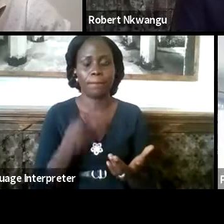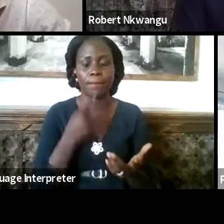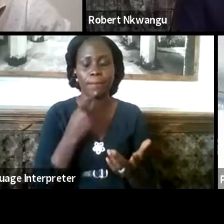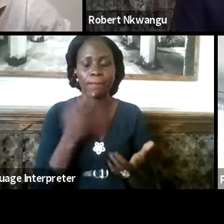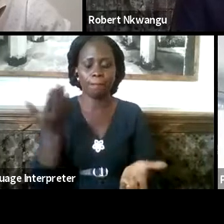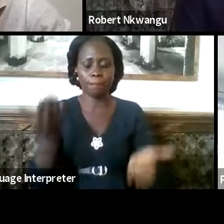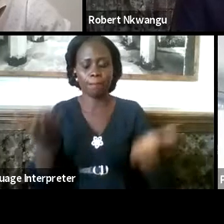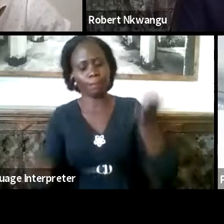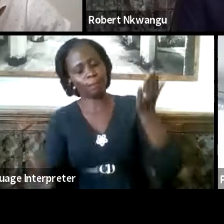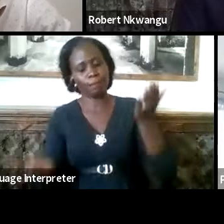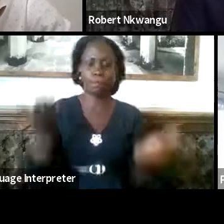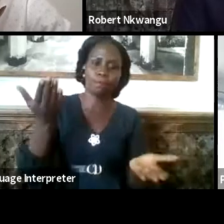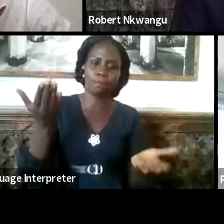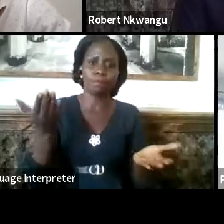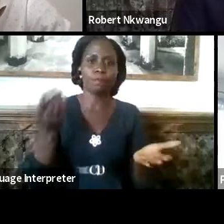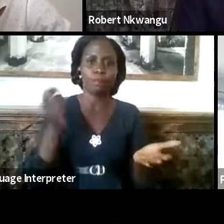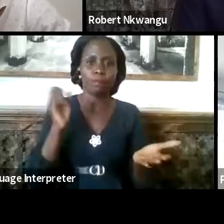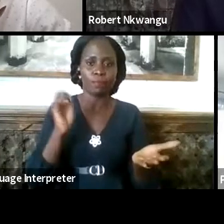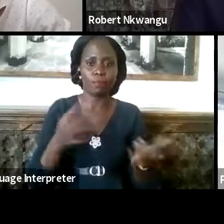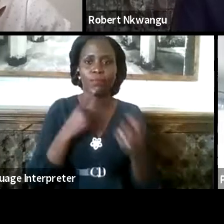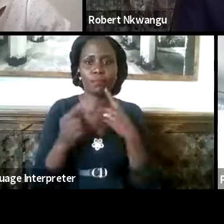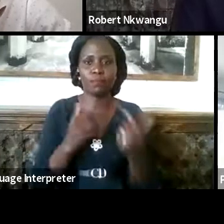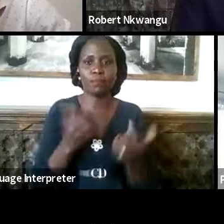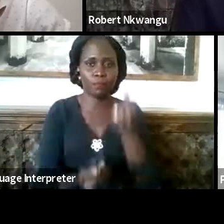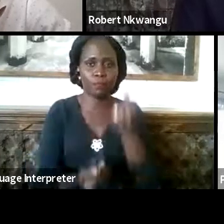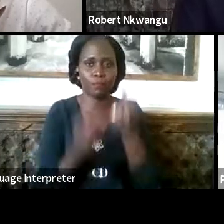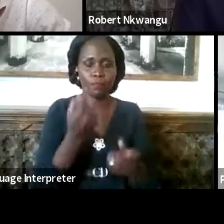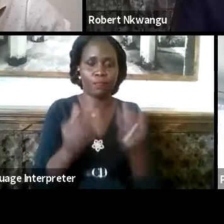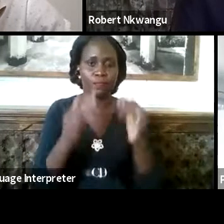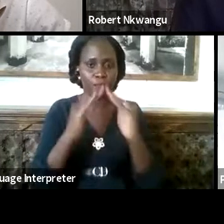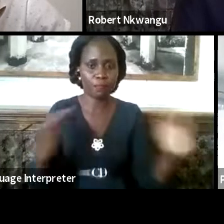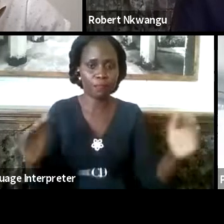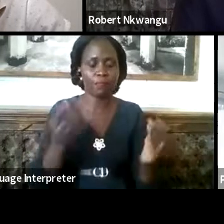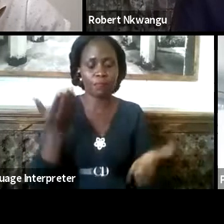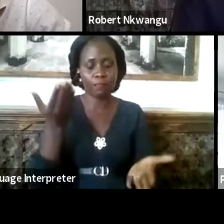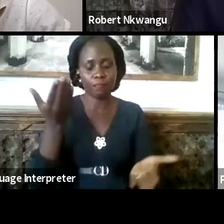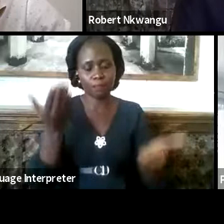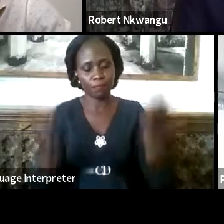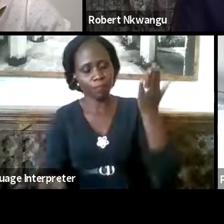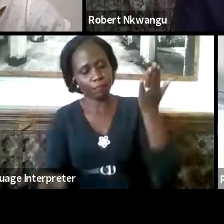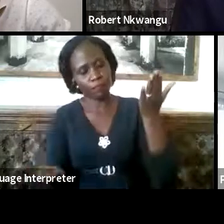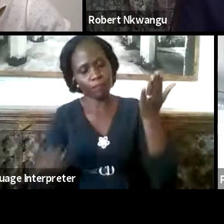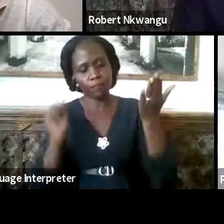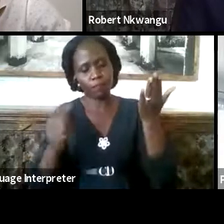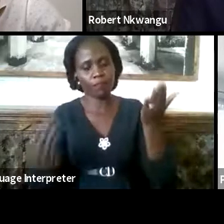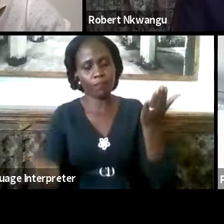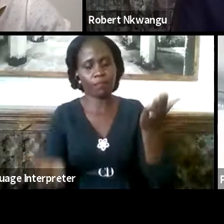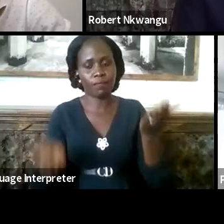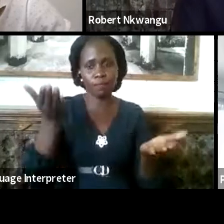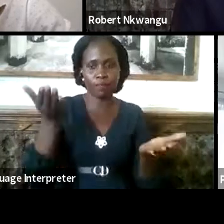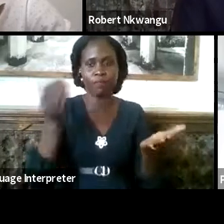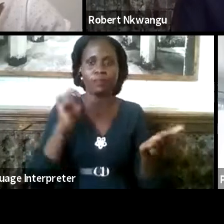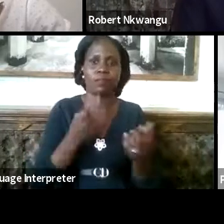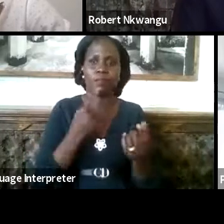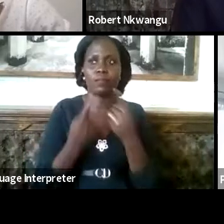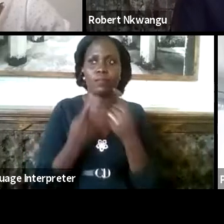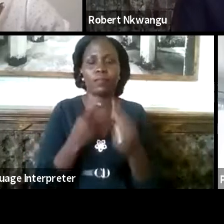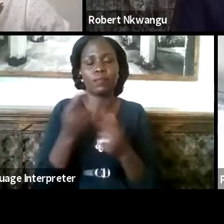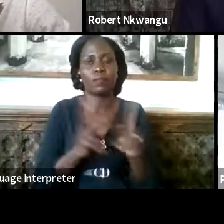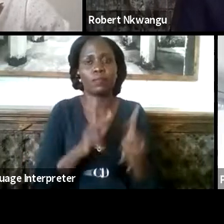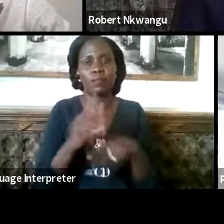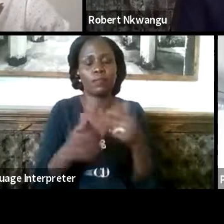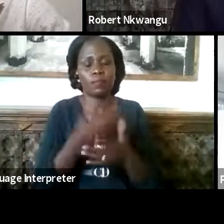about a cookery house. Is that weighing machine being able to talk to a blind person so that I can make the best measurements if I'm going to make a